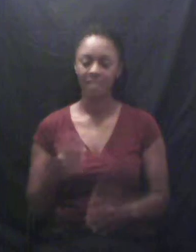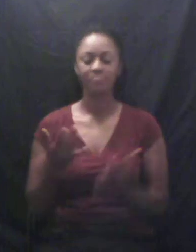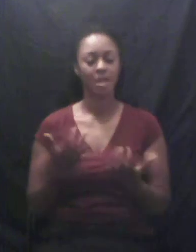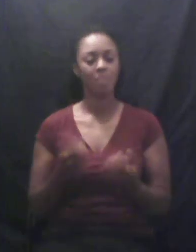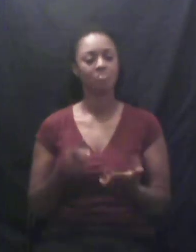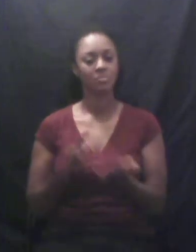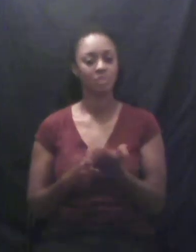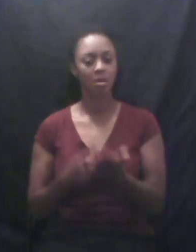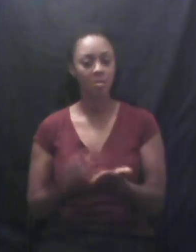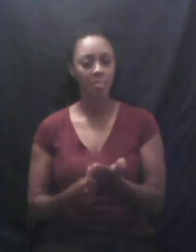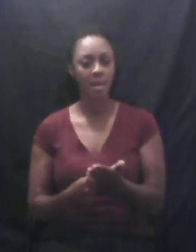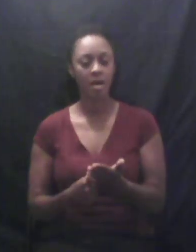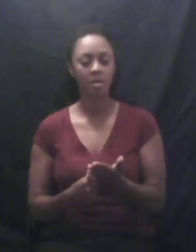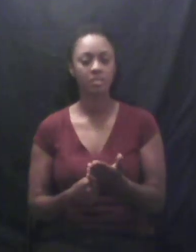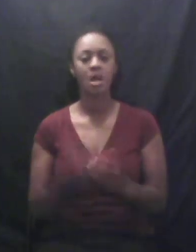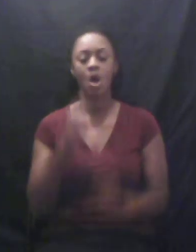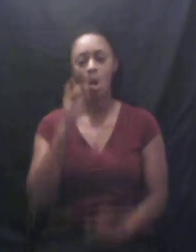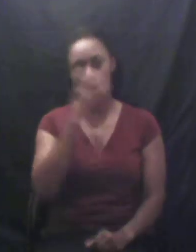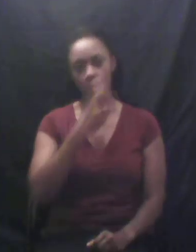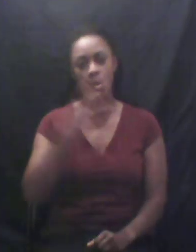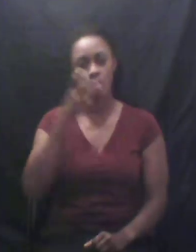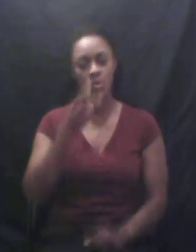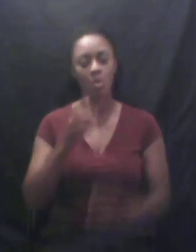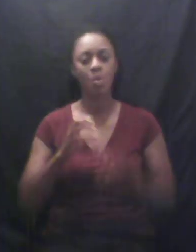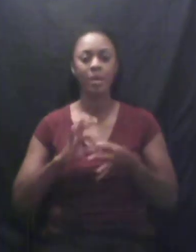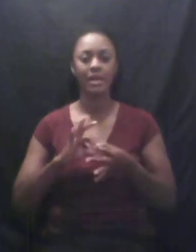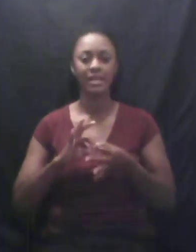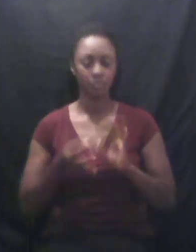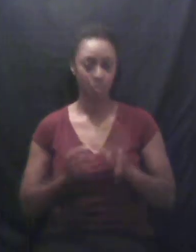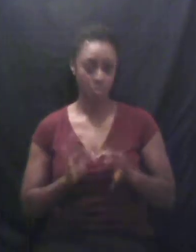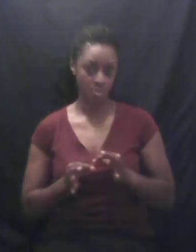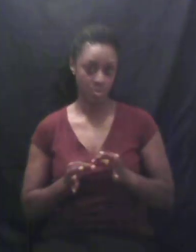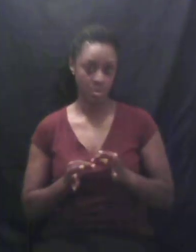oral interpreting or oral transliteration.